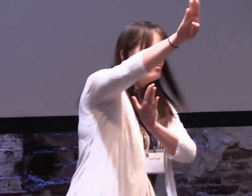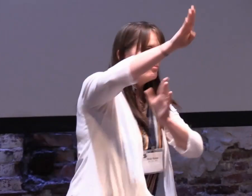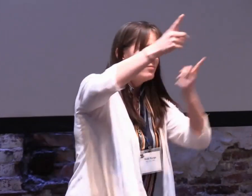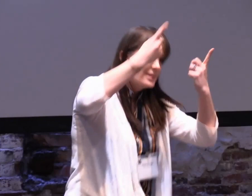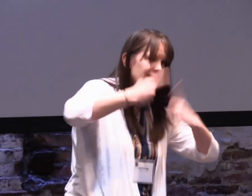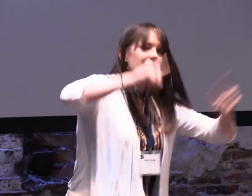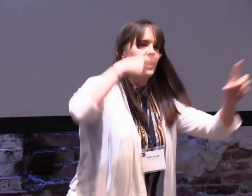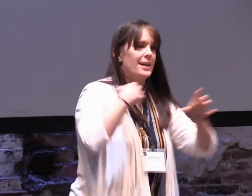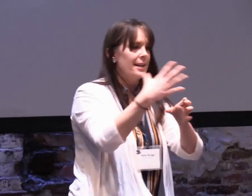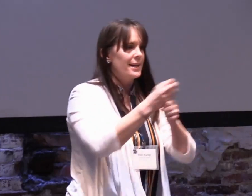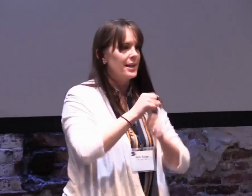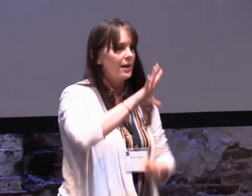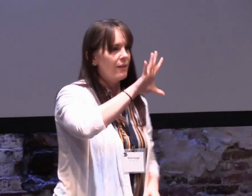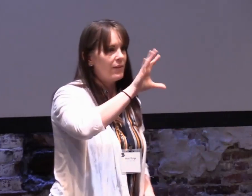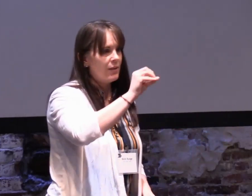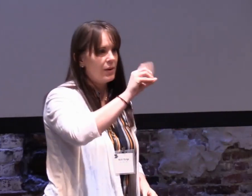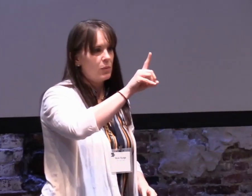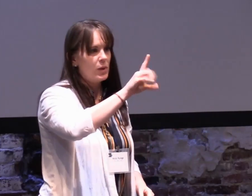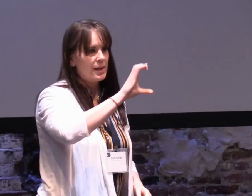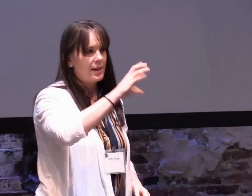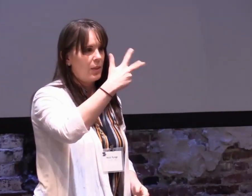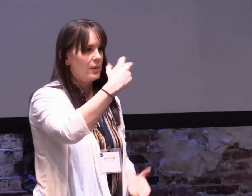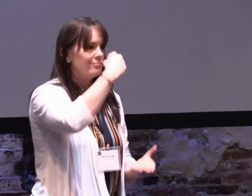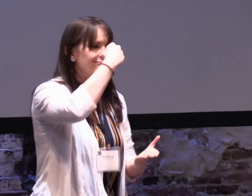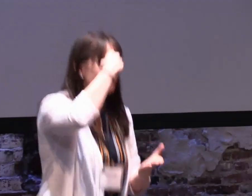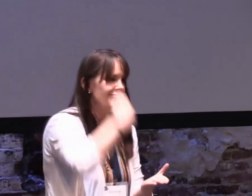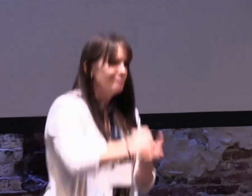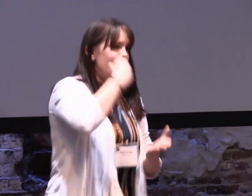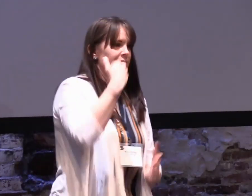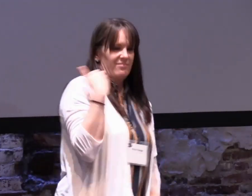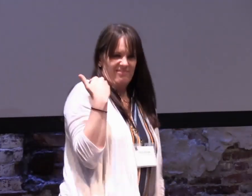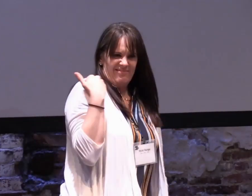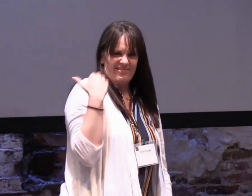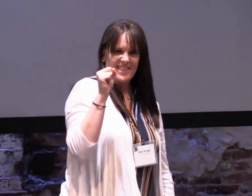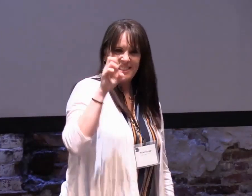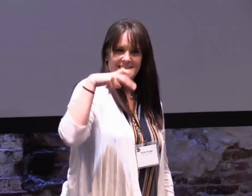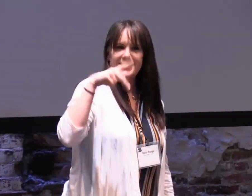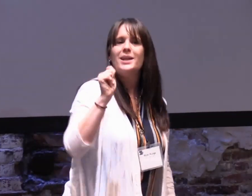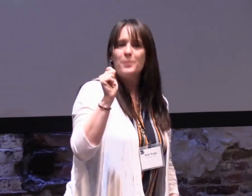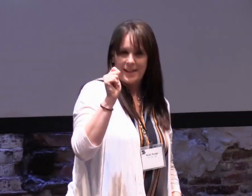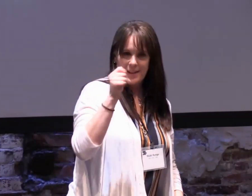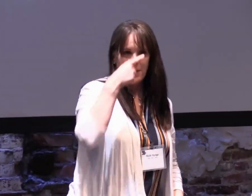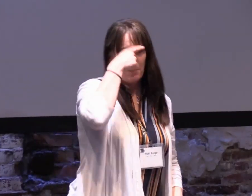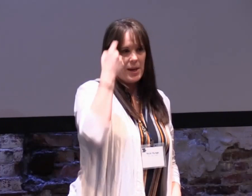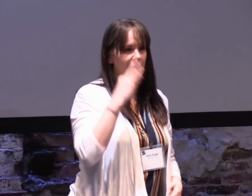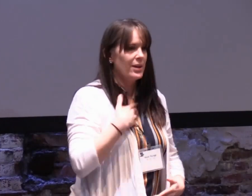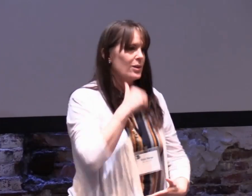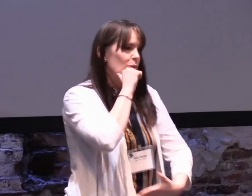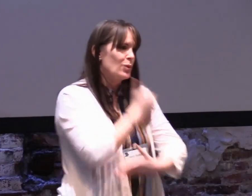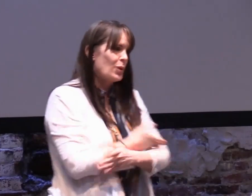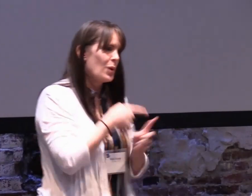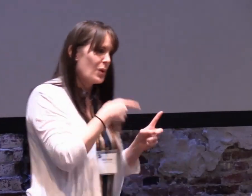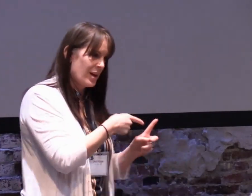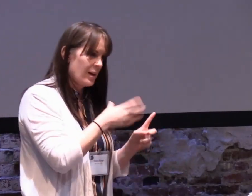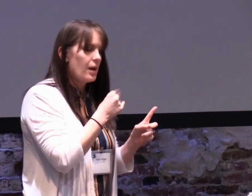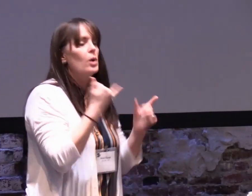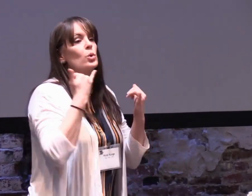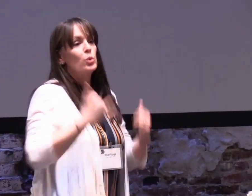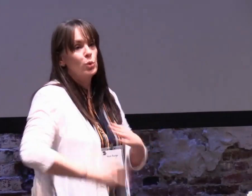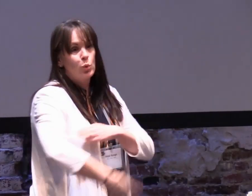No matter what obstacle was about to befall her, she continued to fight. And because of my